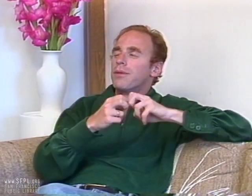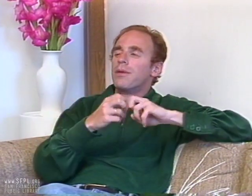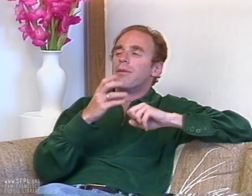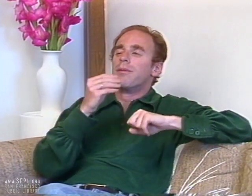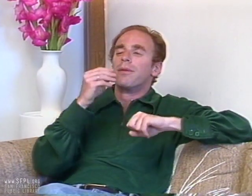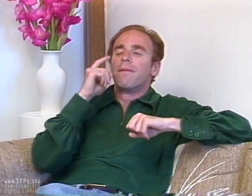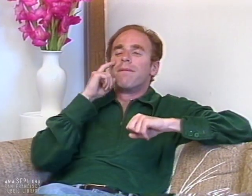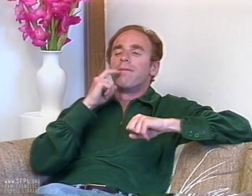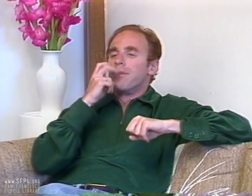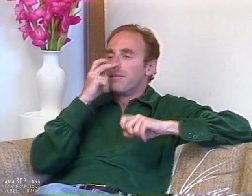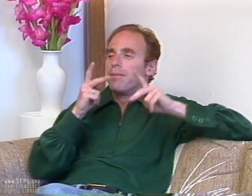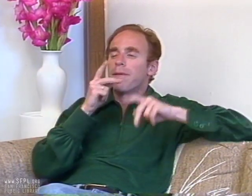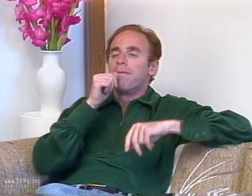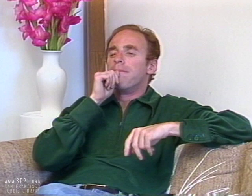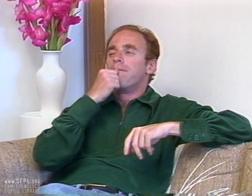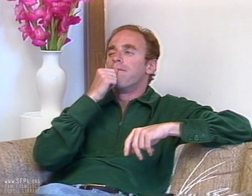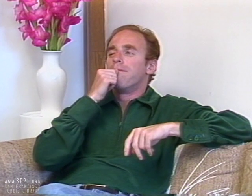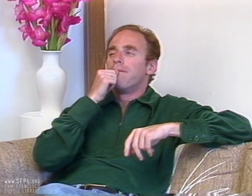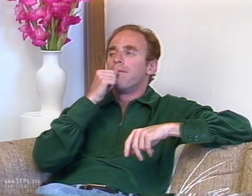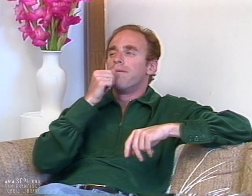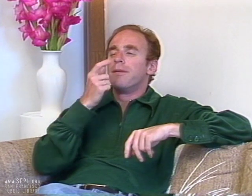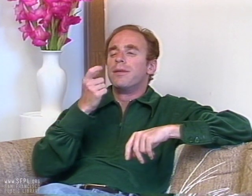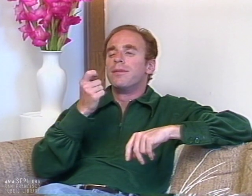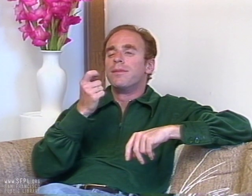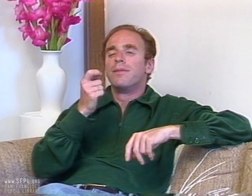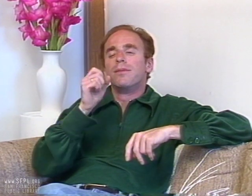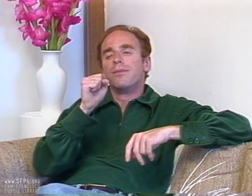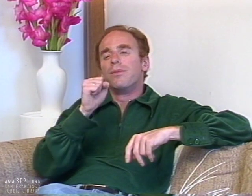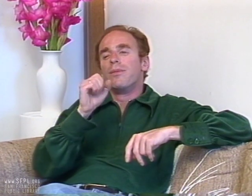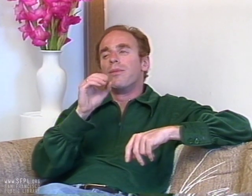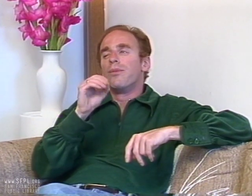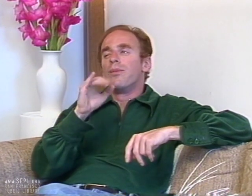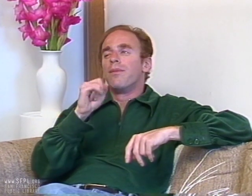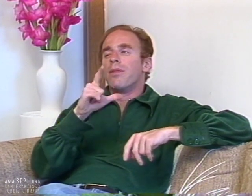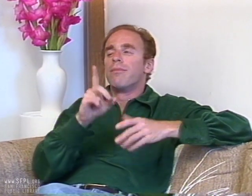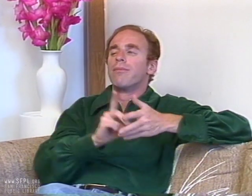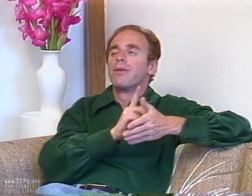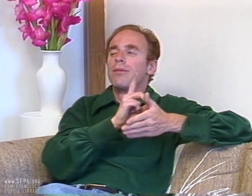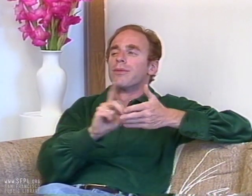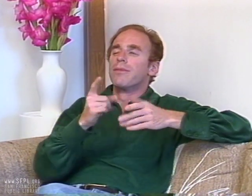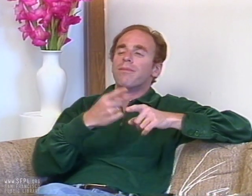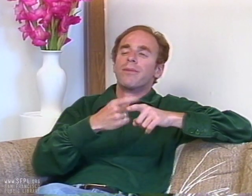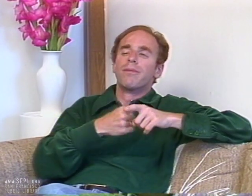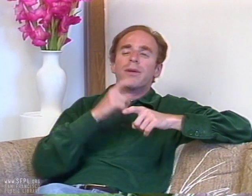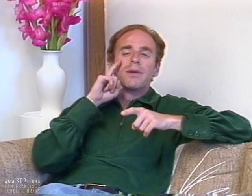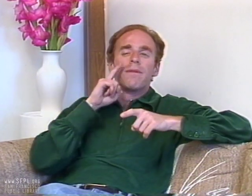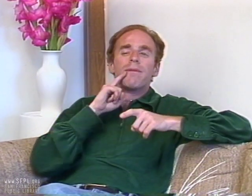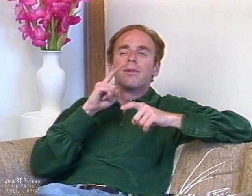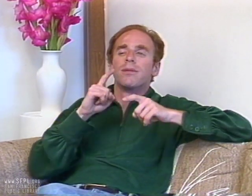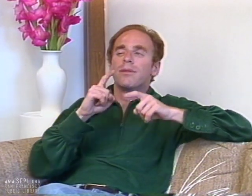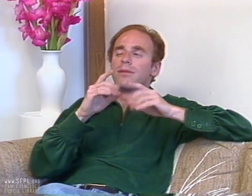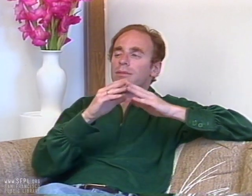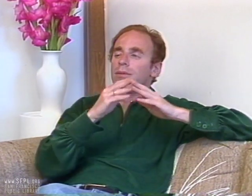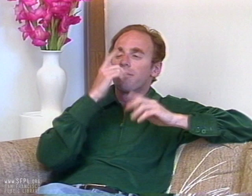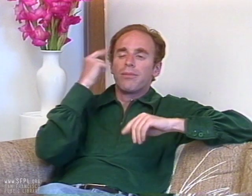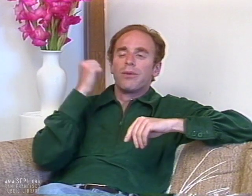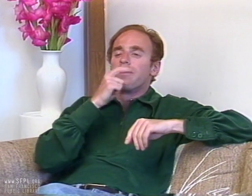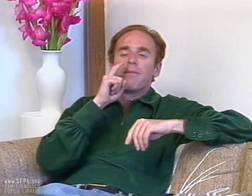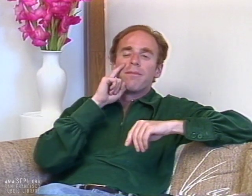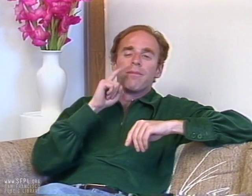them. As a result, deaf-blind people are socially excluded from the deaf community. So we miss out on the kind of